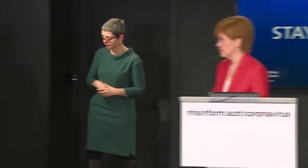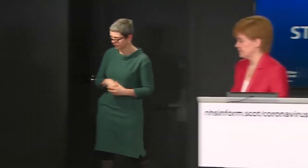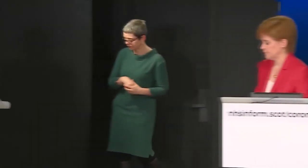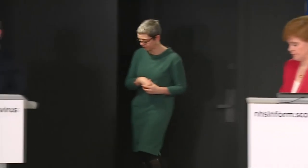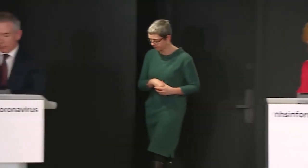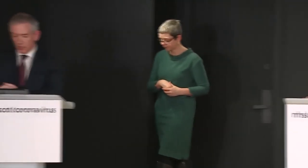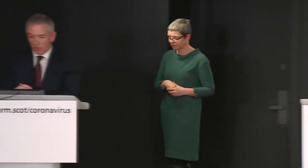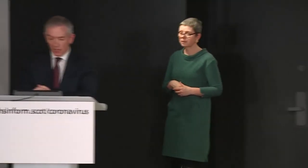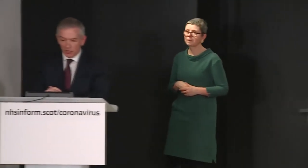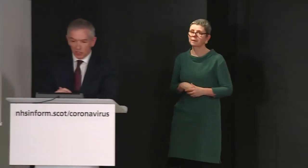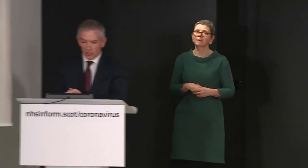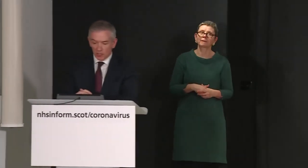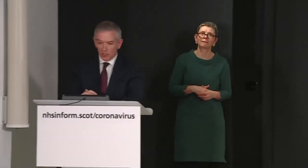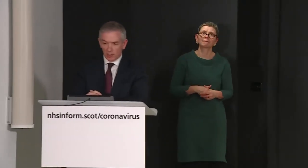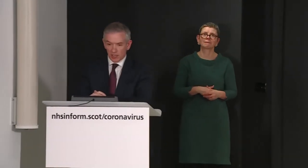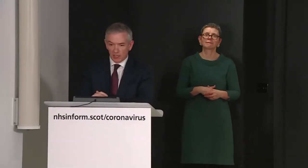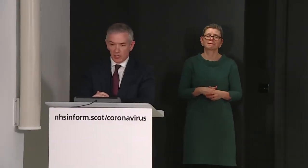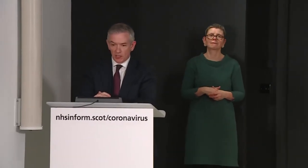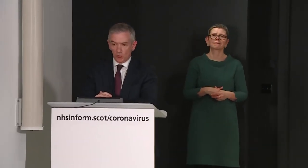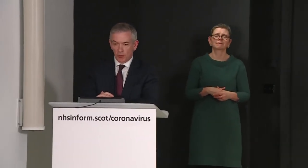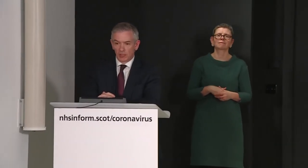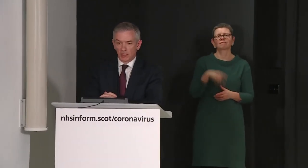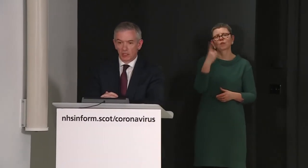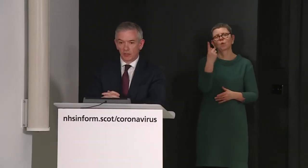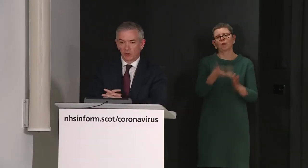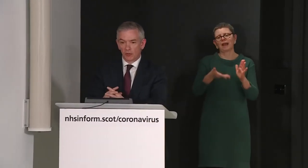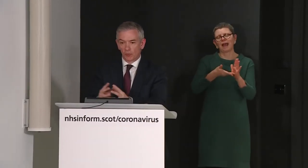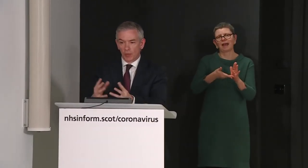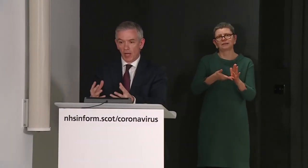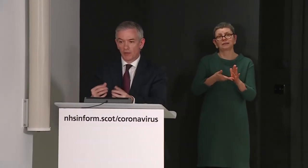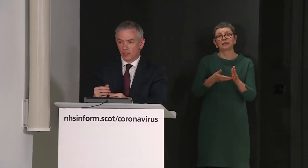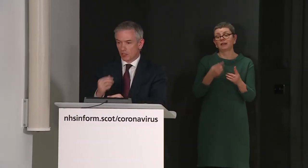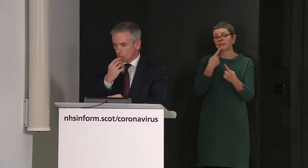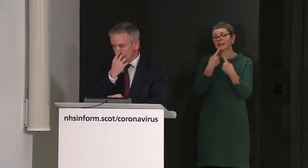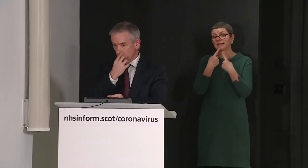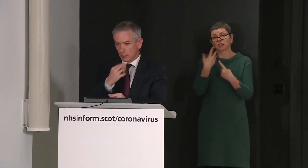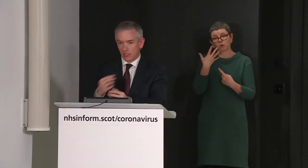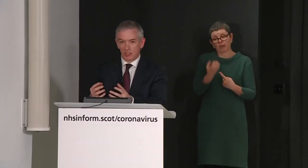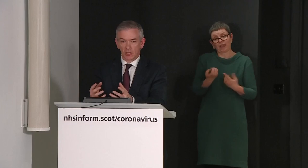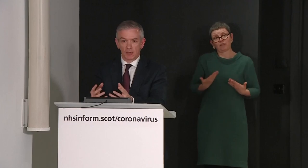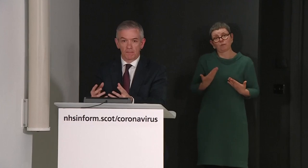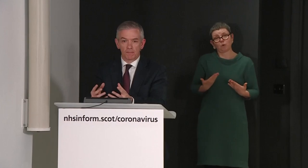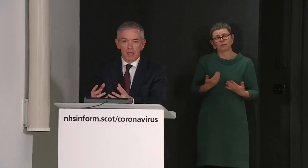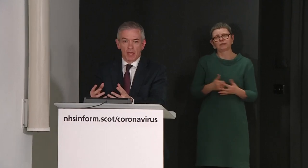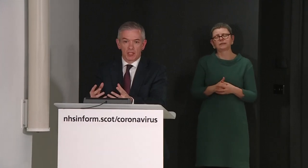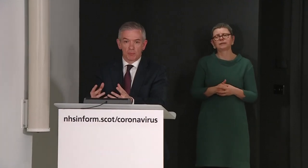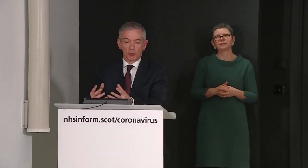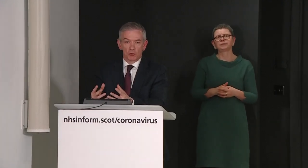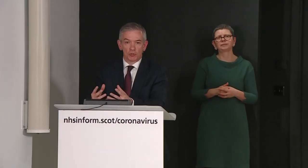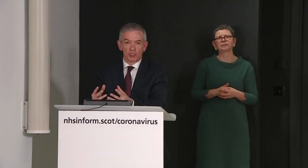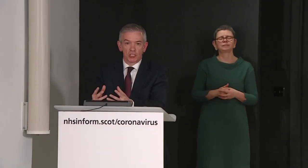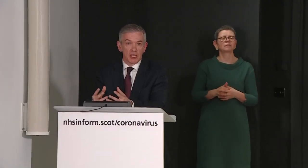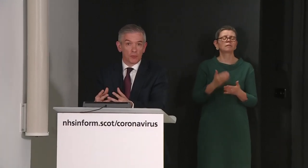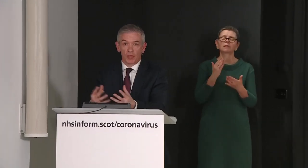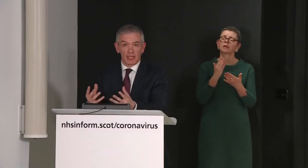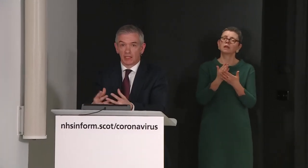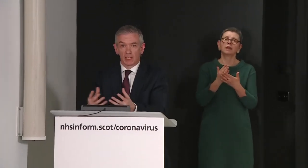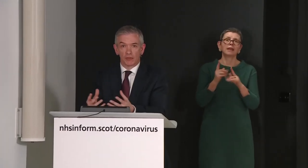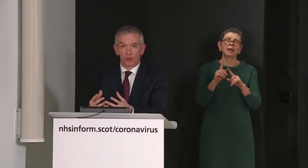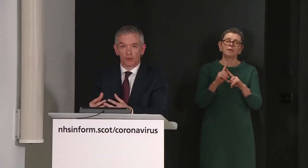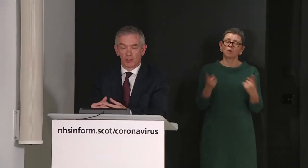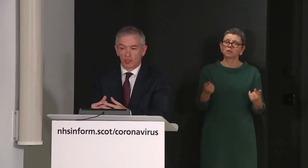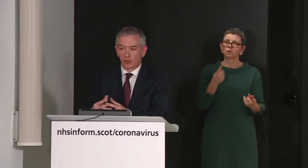I think all I would say, just in addition to that, is that with the data that we have in this country, it is impossible to state with